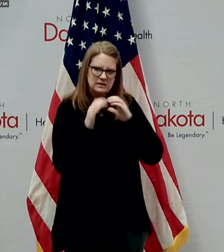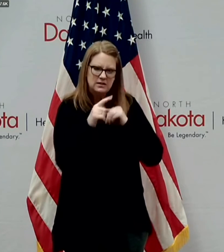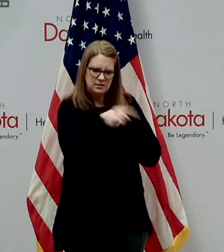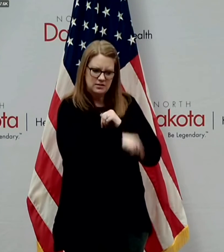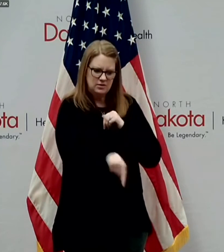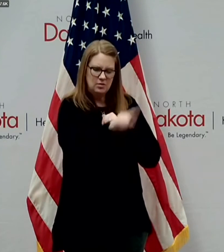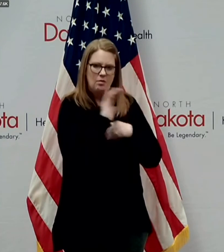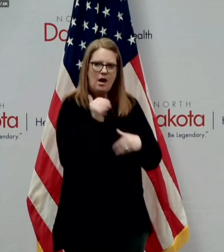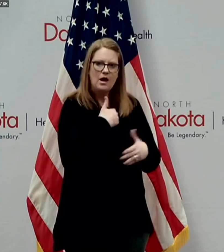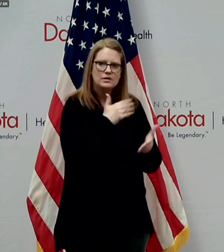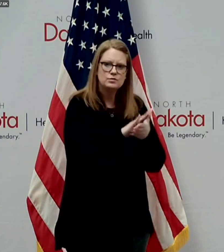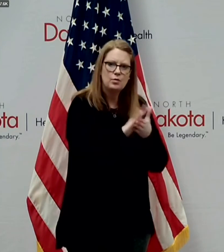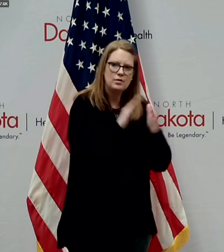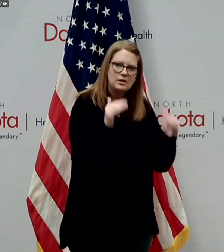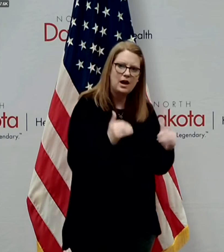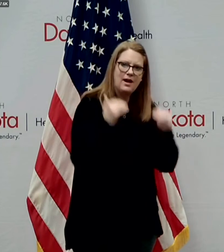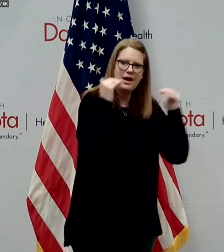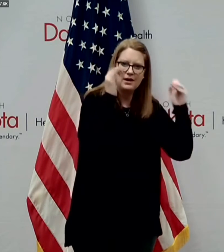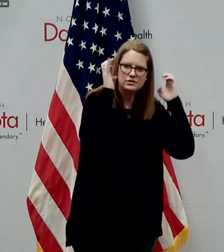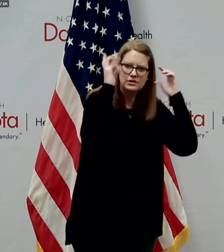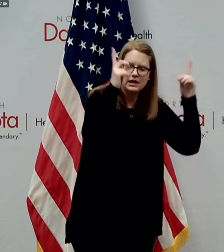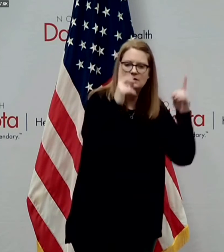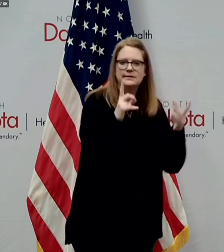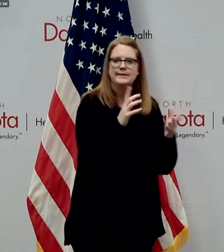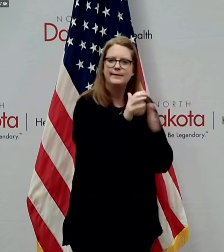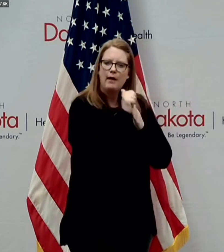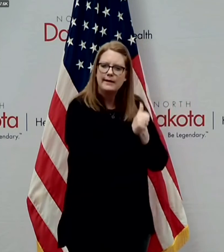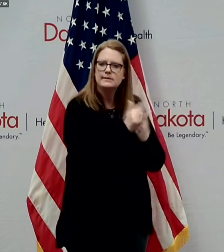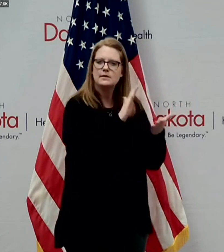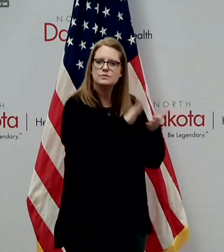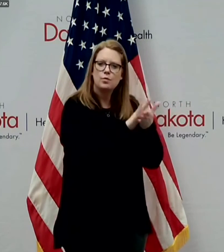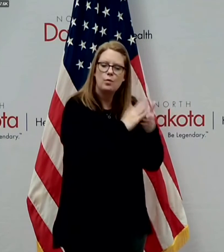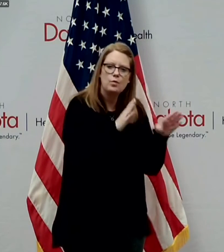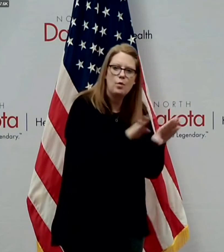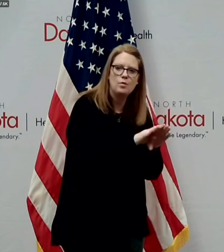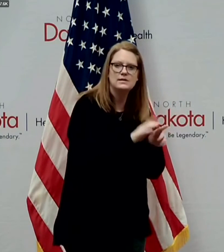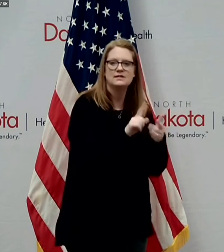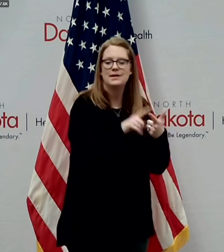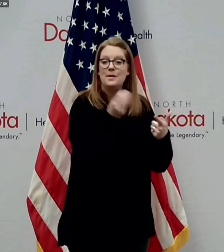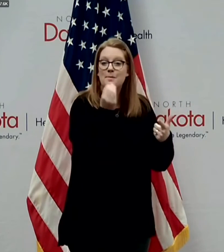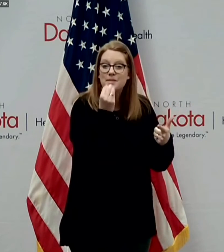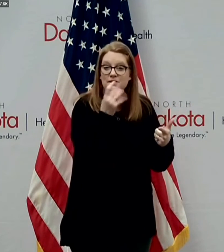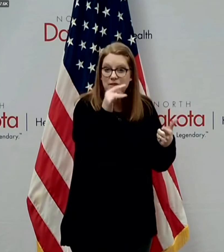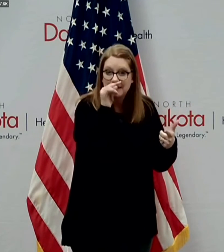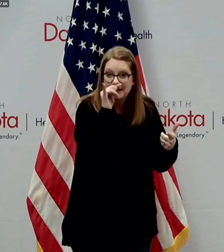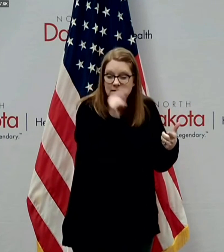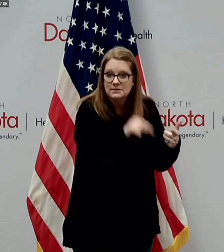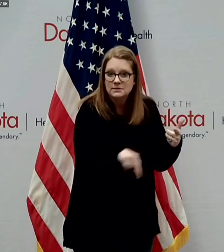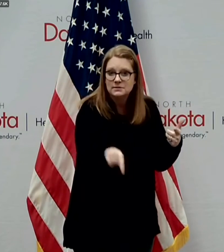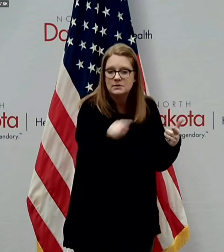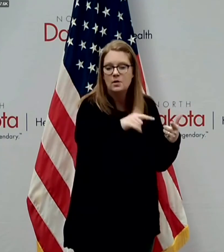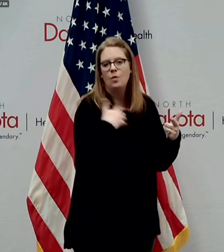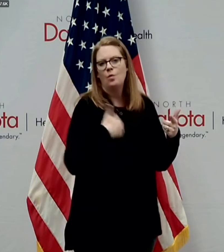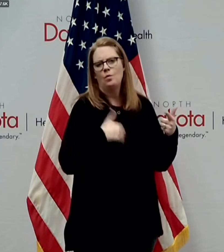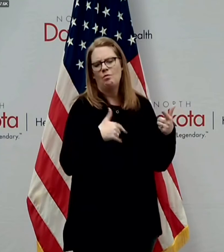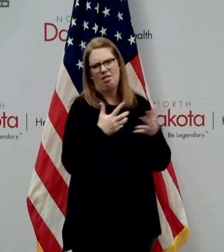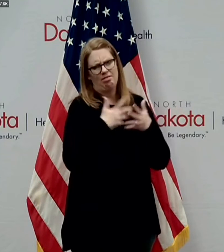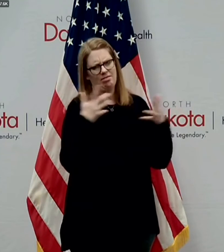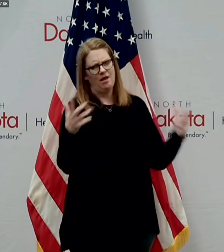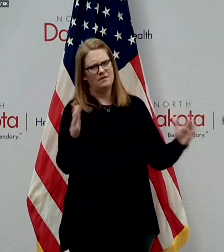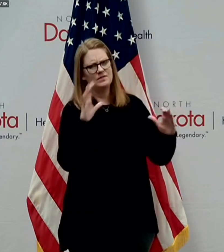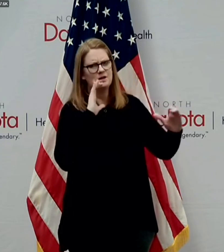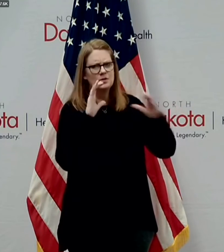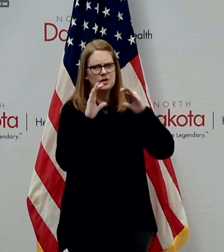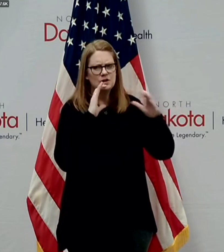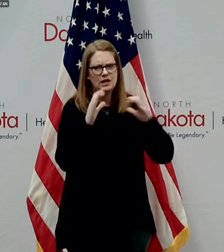our higher ed programs on guidance on school closings, meals for kids, and so forth. So that work